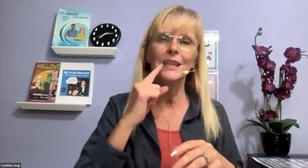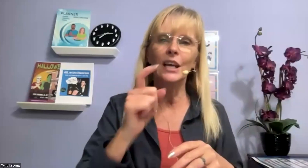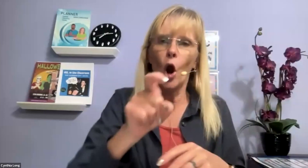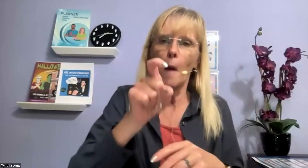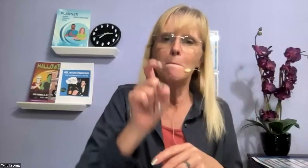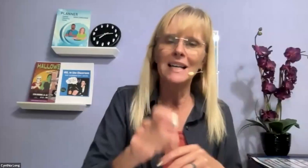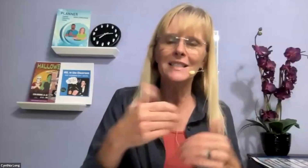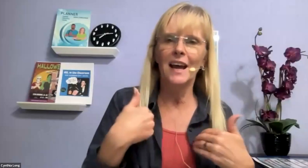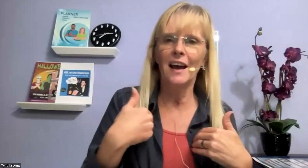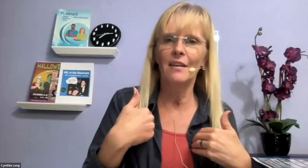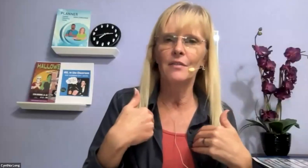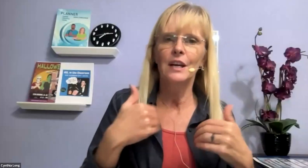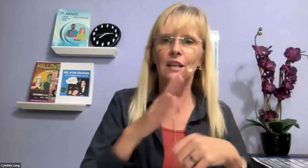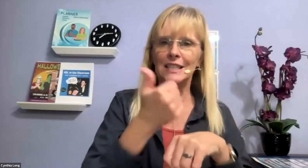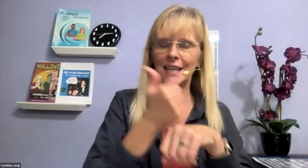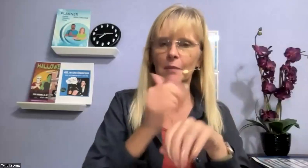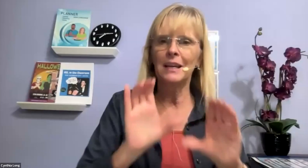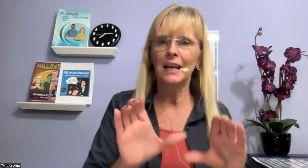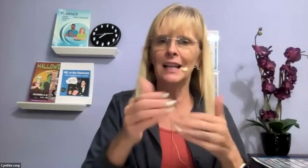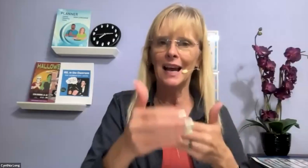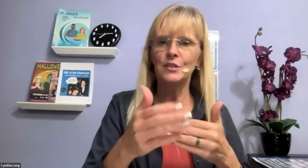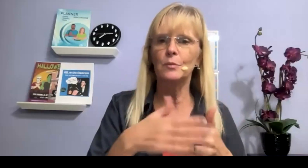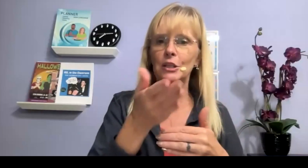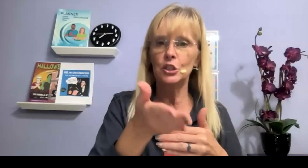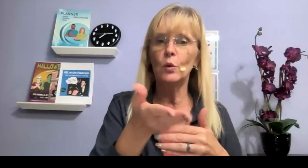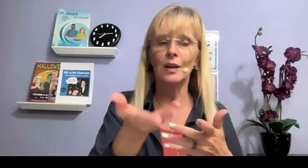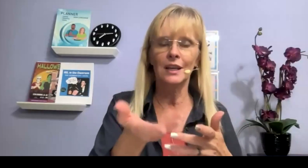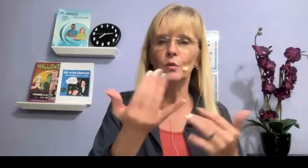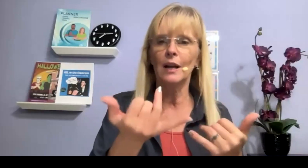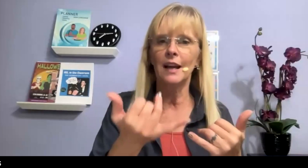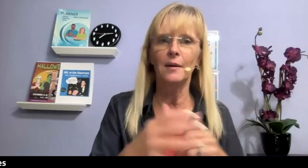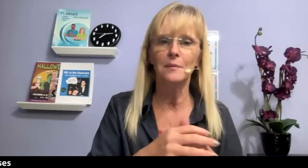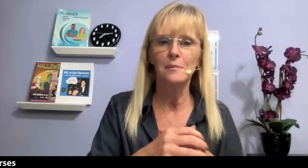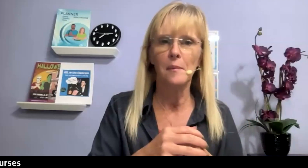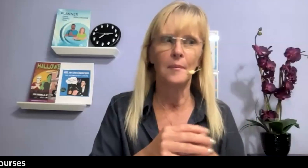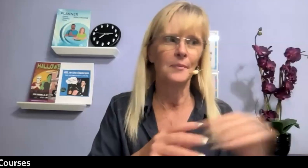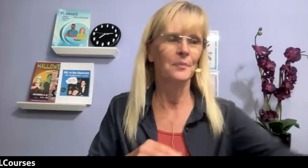think are a must-have to set up in a classroom that you are in right now?